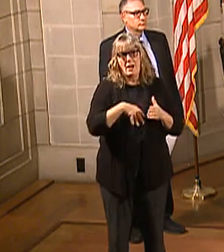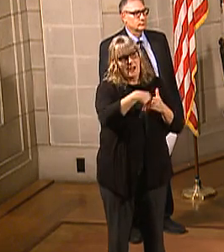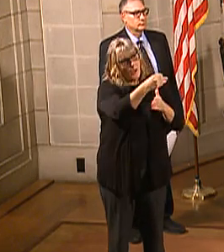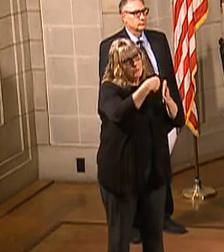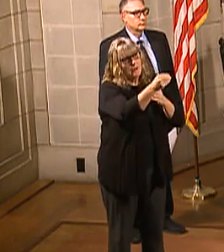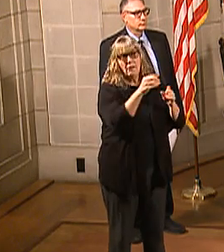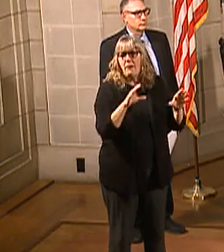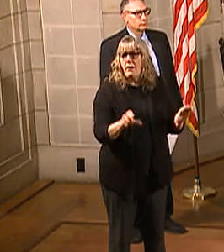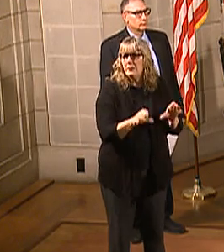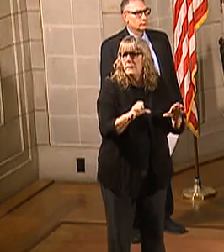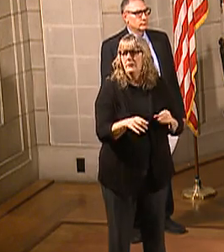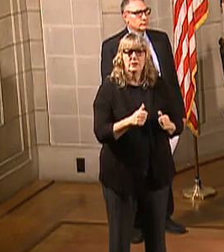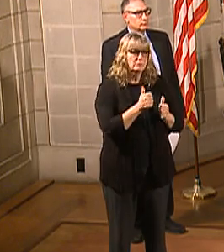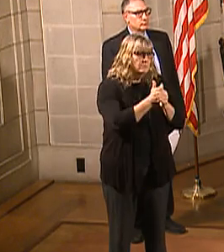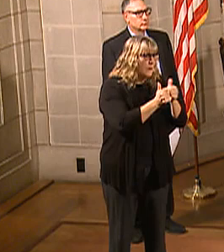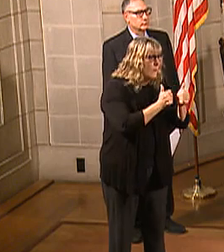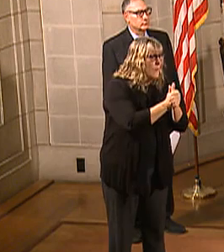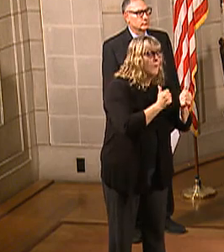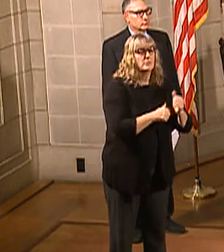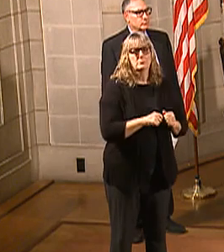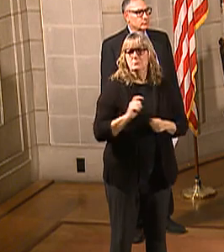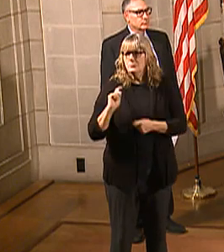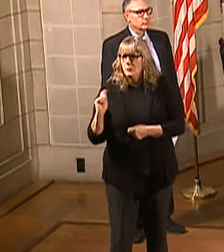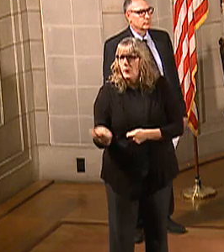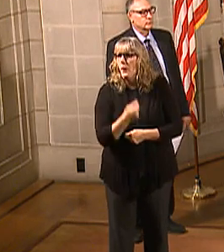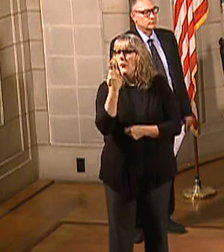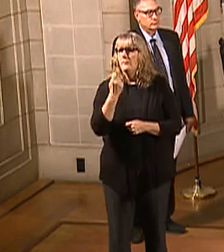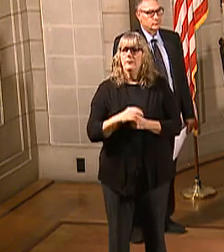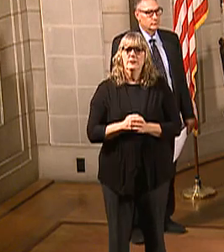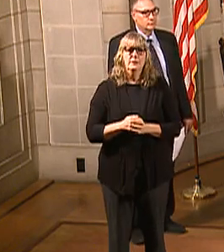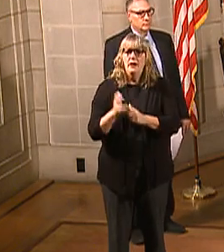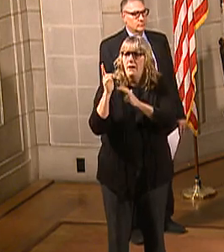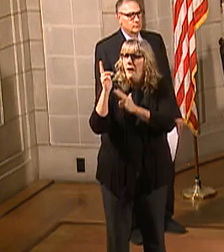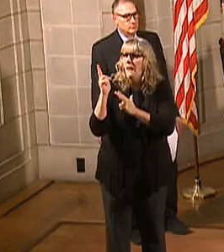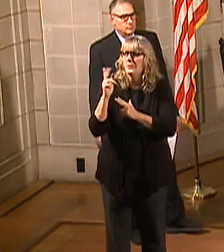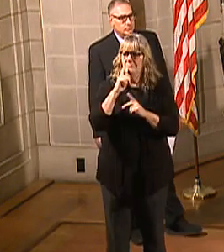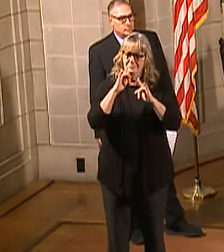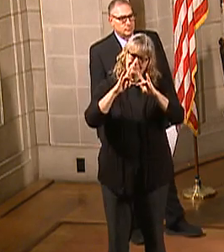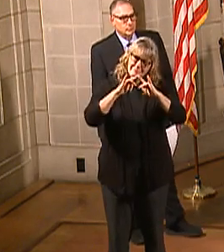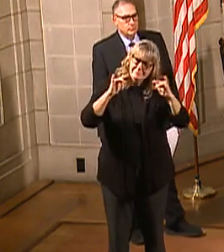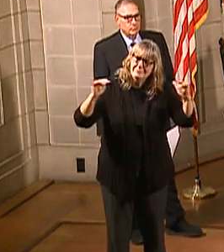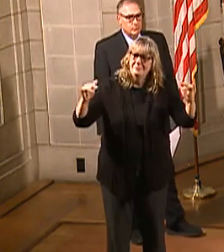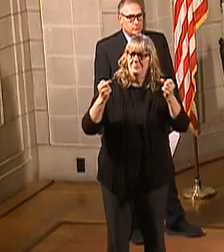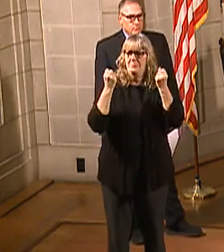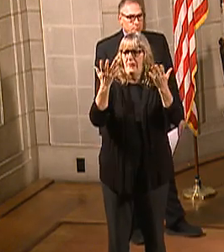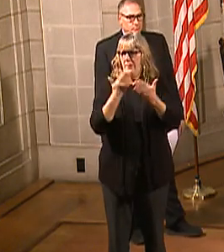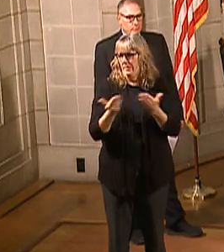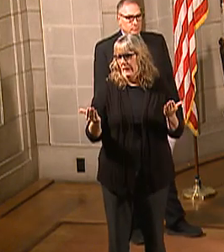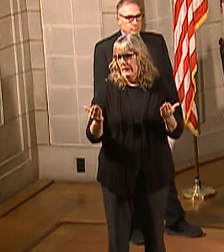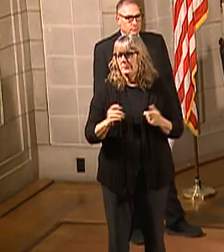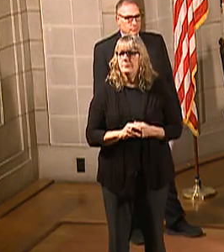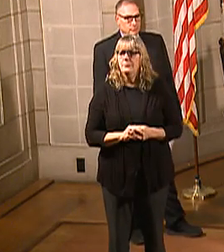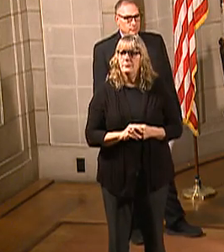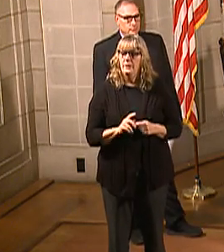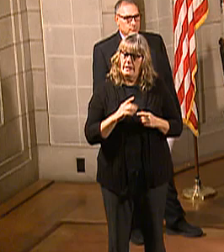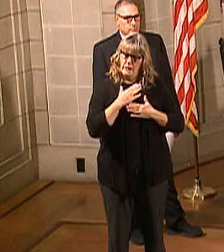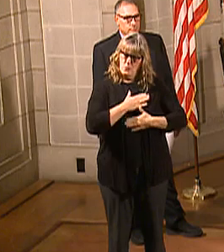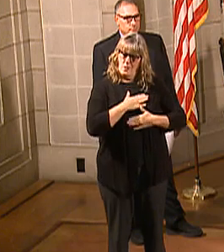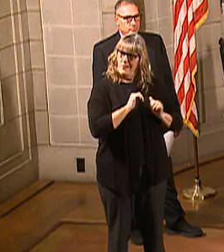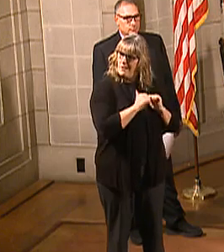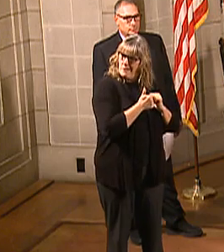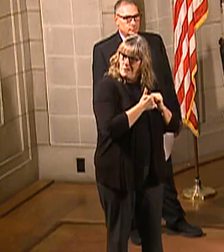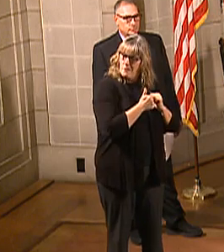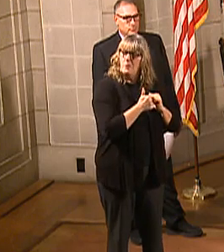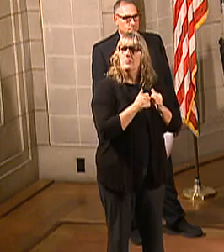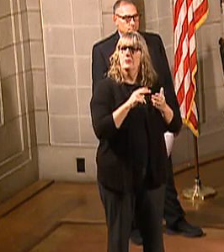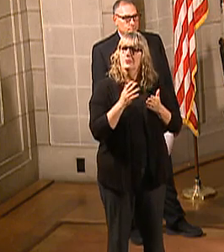state of Nebraska, from sporting events to golf to hunting. I mean, there's just so many things you can do. But to be able to enjoy those, you've got